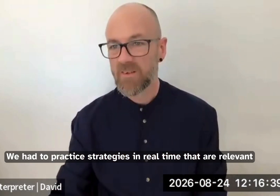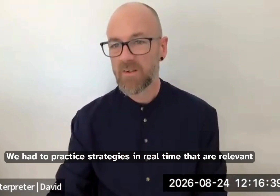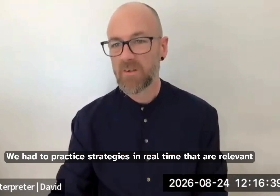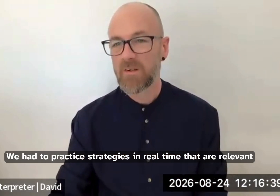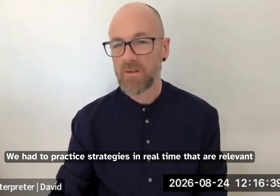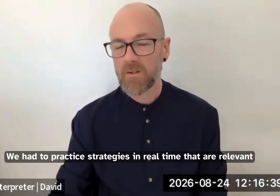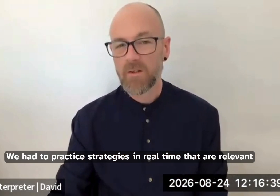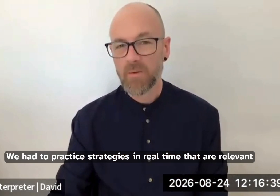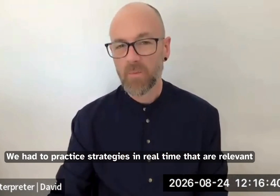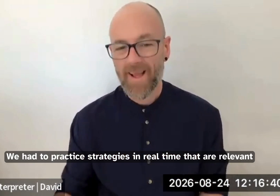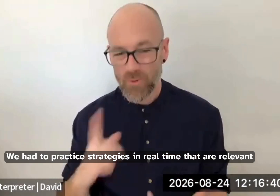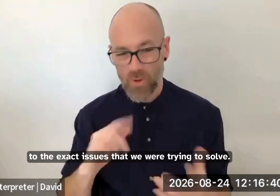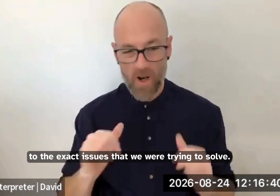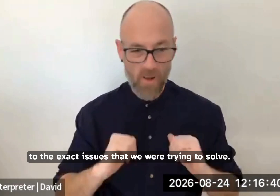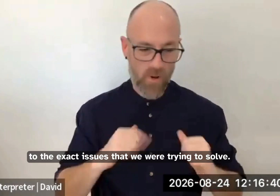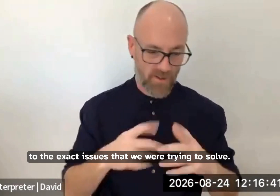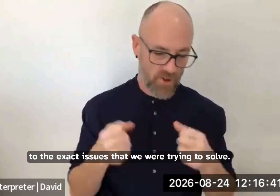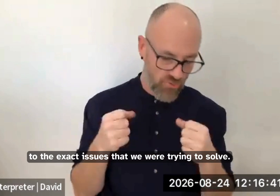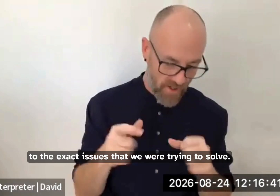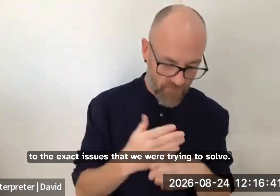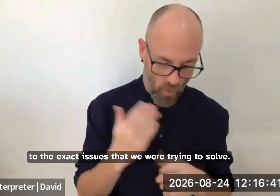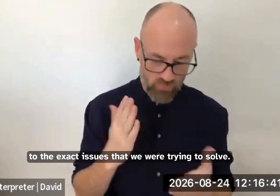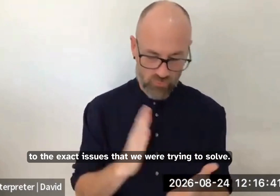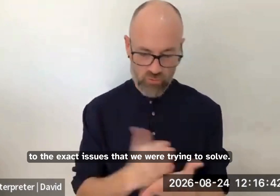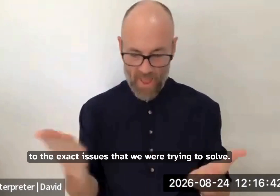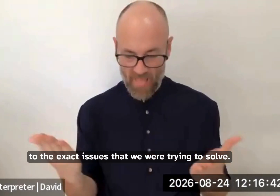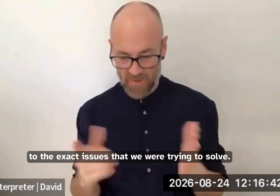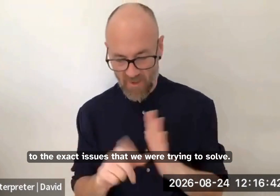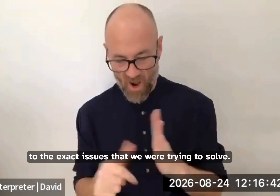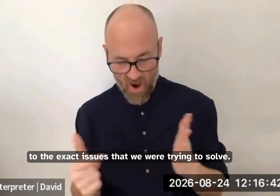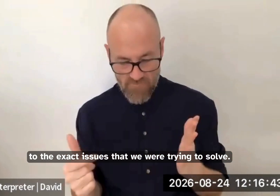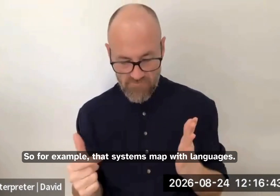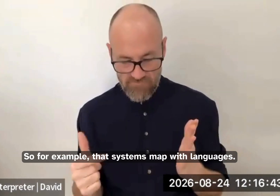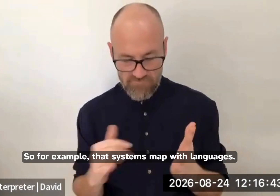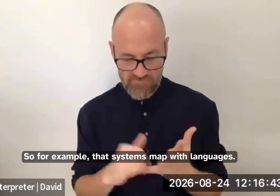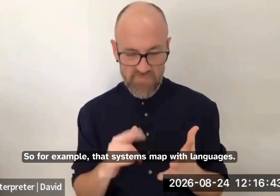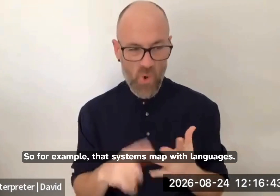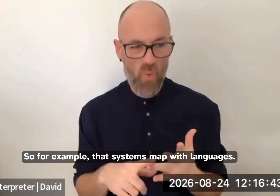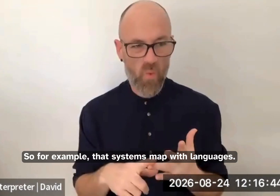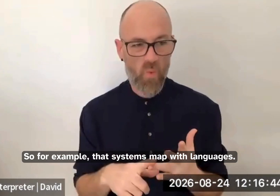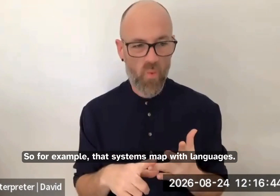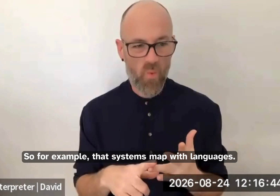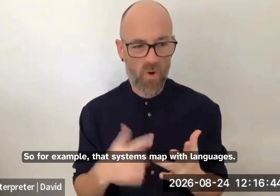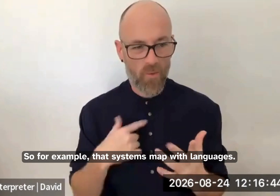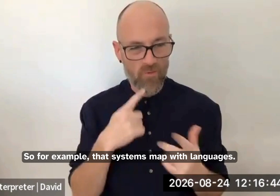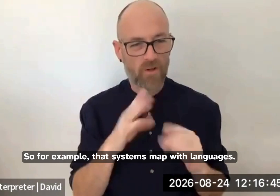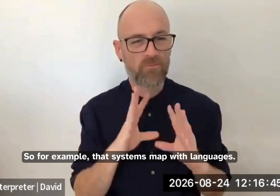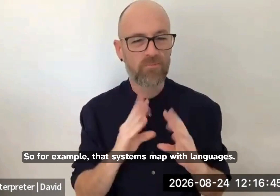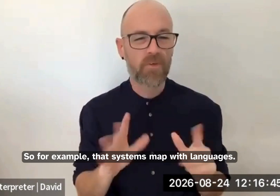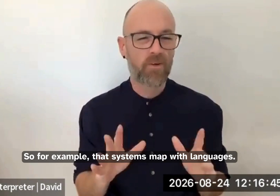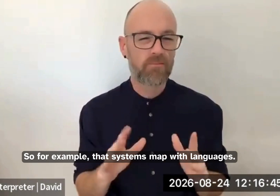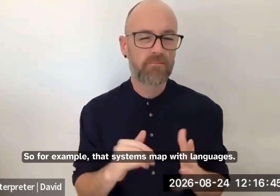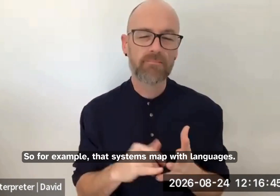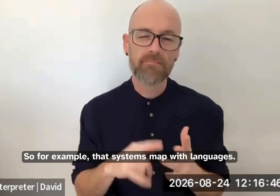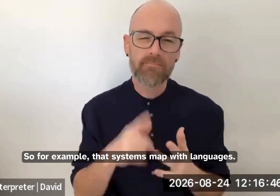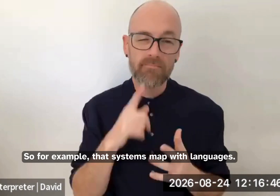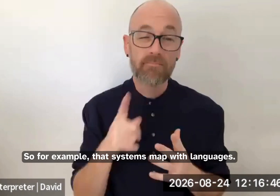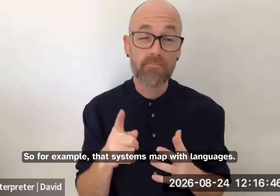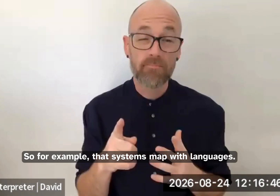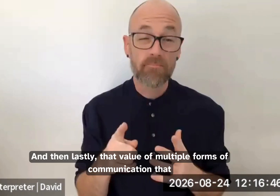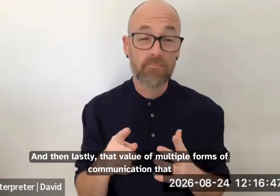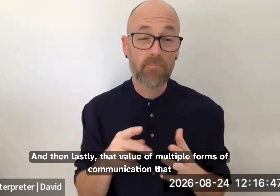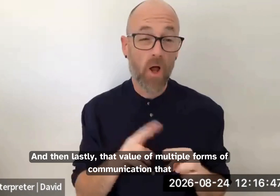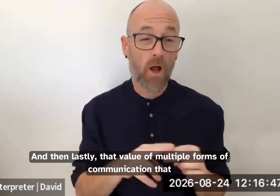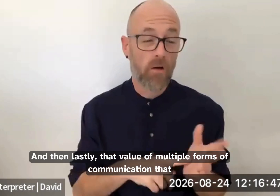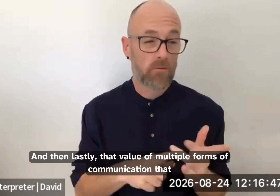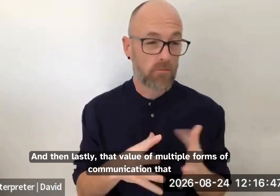strategies in real time that are relevant to the exact issues that we were trying to solve. So for example, that systems map with